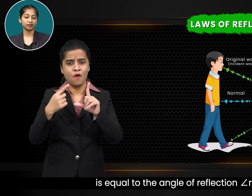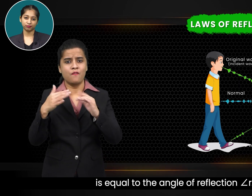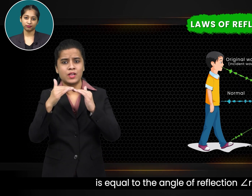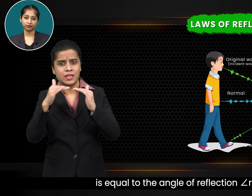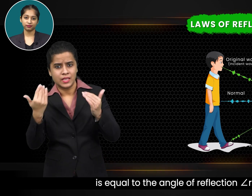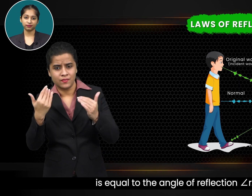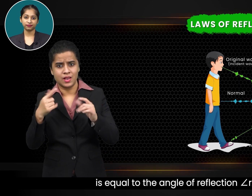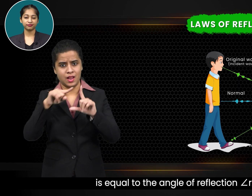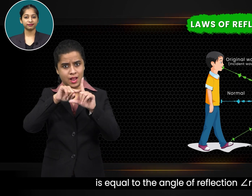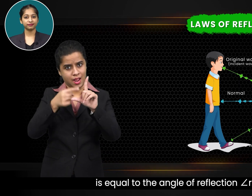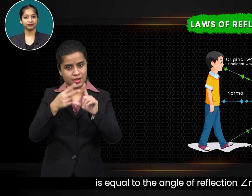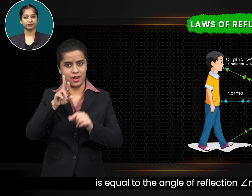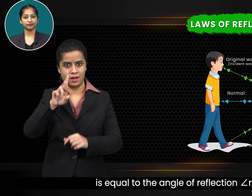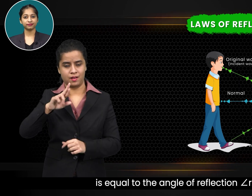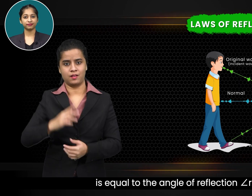R.